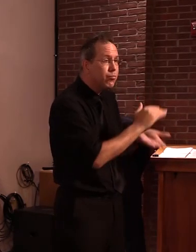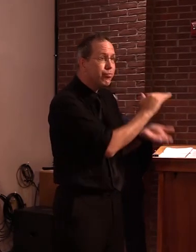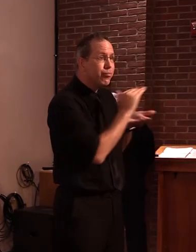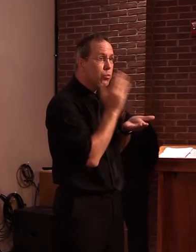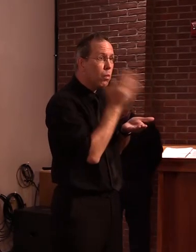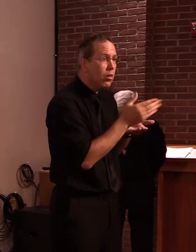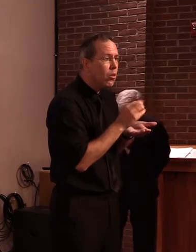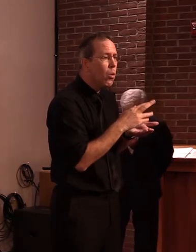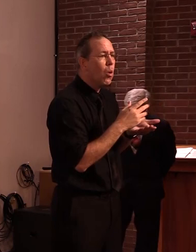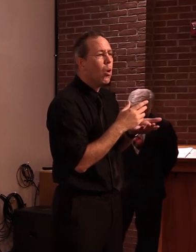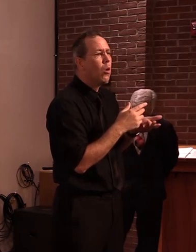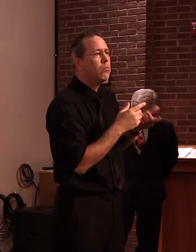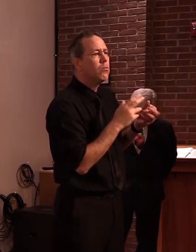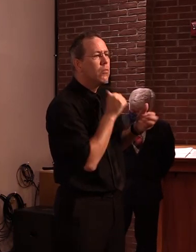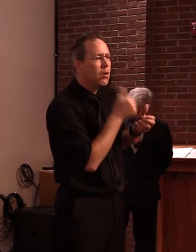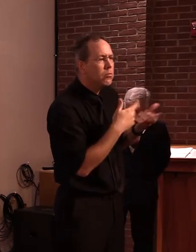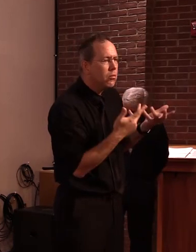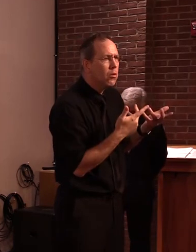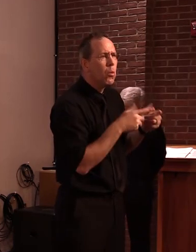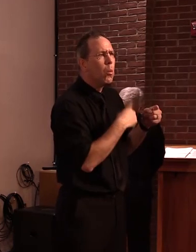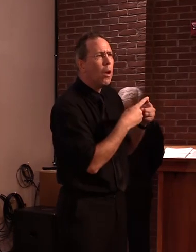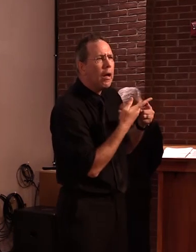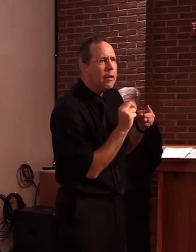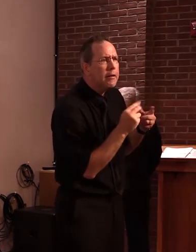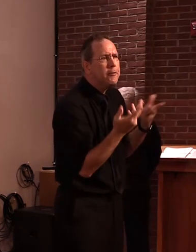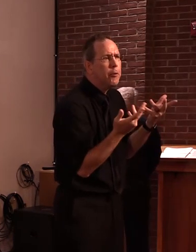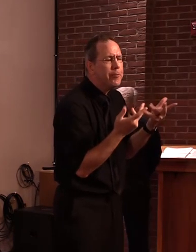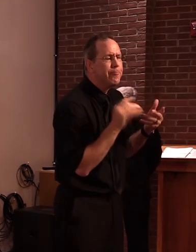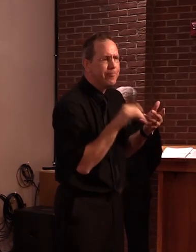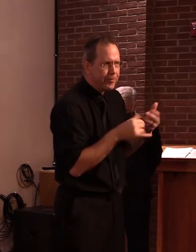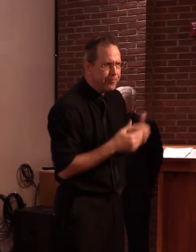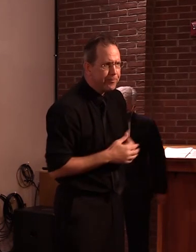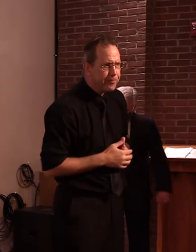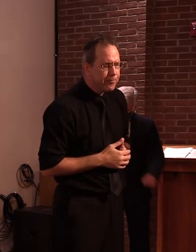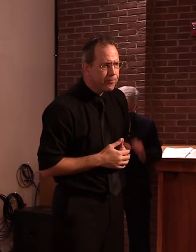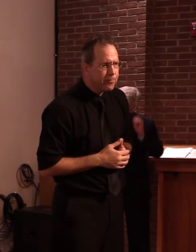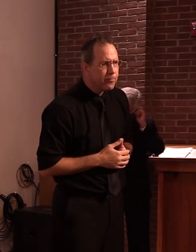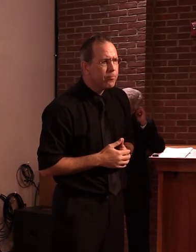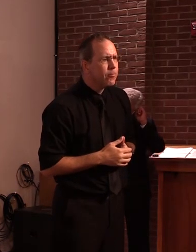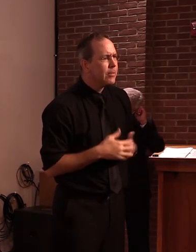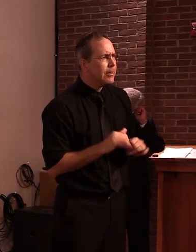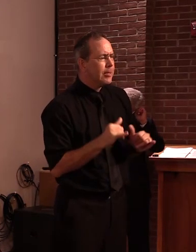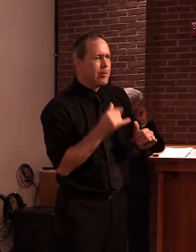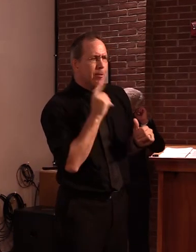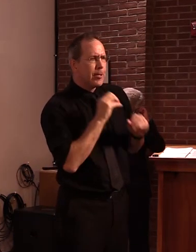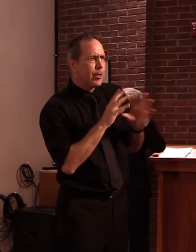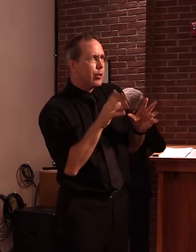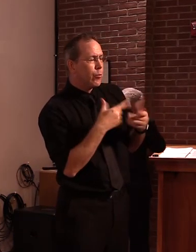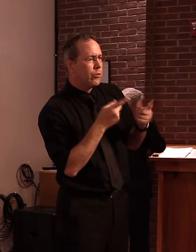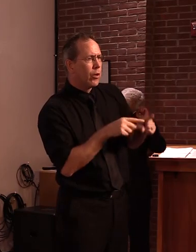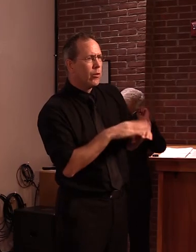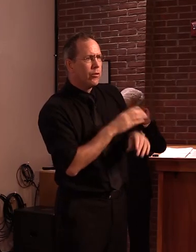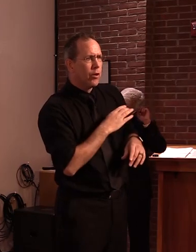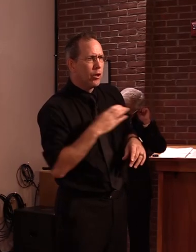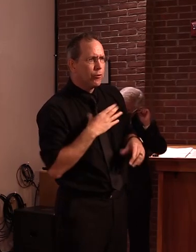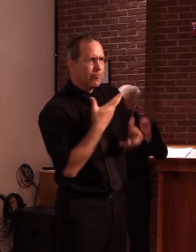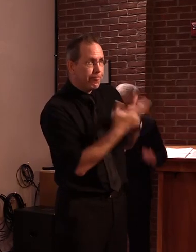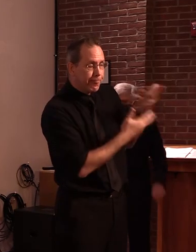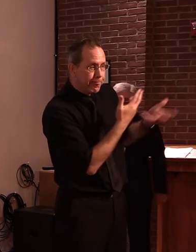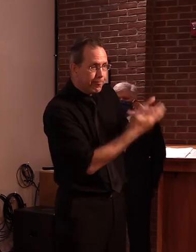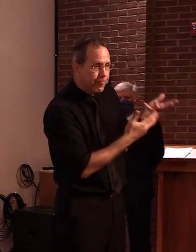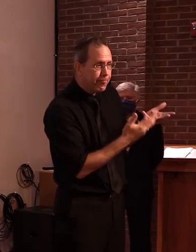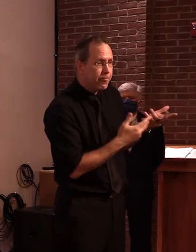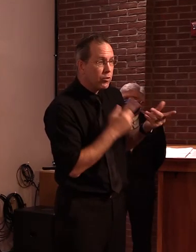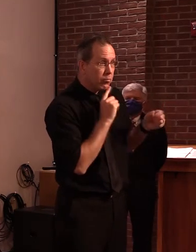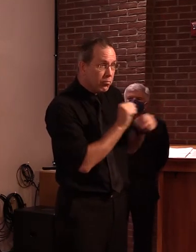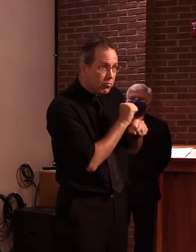COVID-19. But if and when such funding is on the horizon, or if and when there is an infusion of money through the